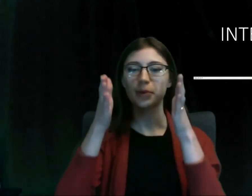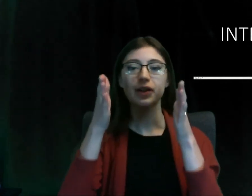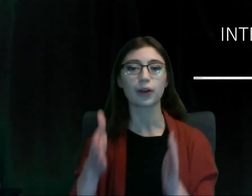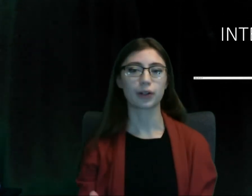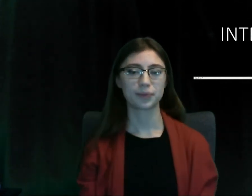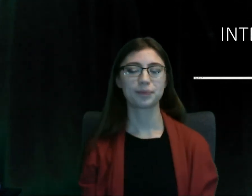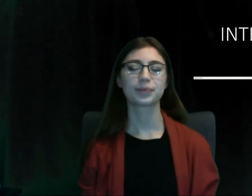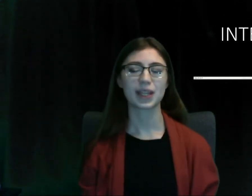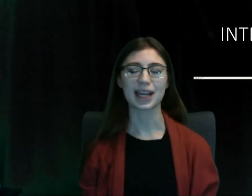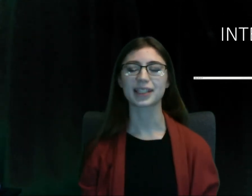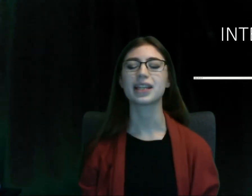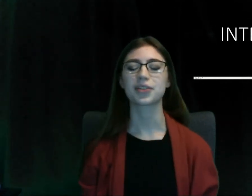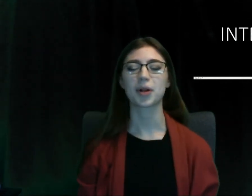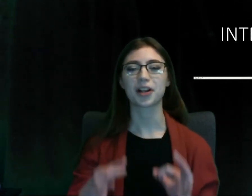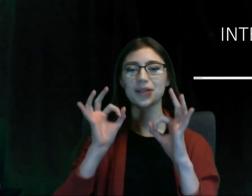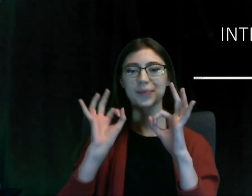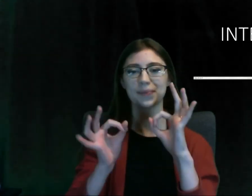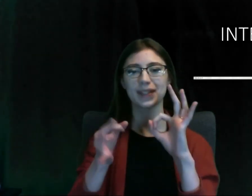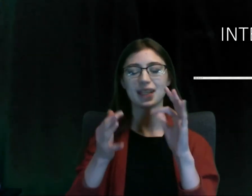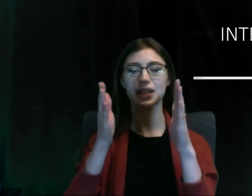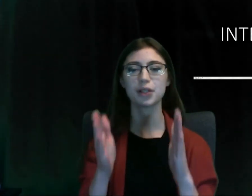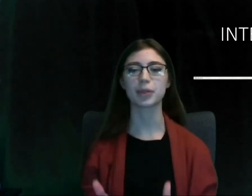Interpreter. Adding the agent marker. Interpreter.